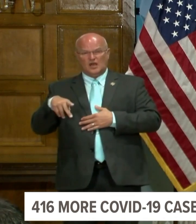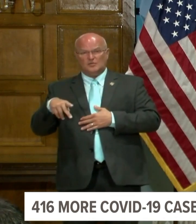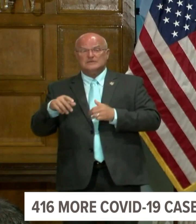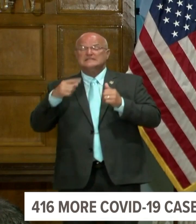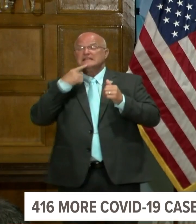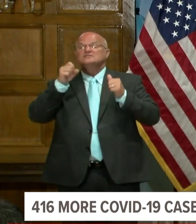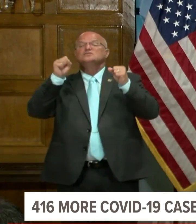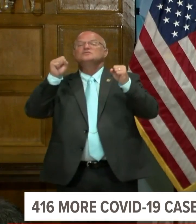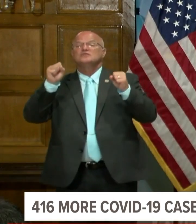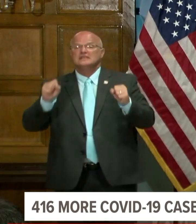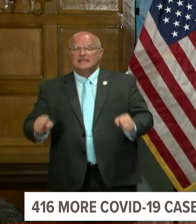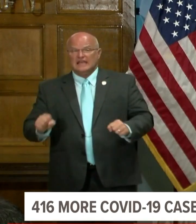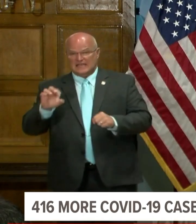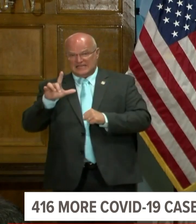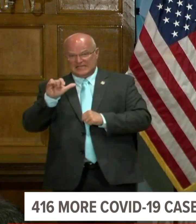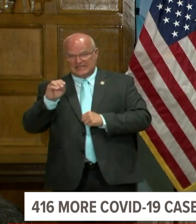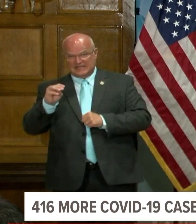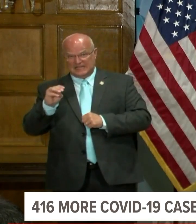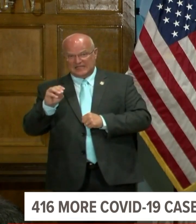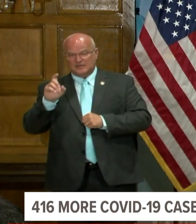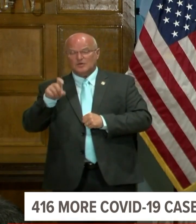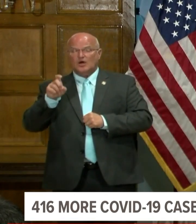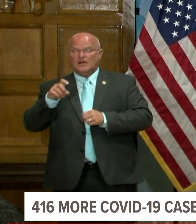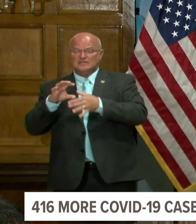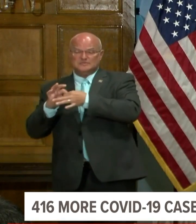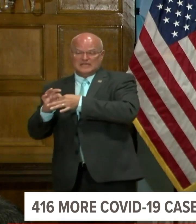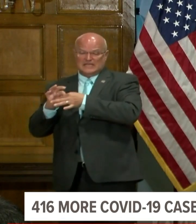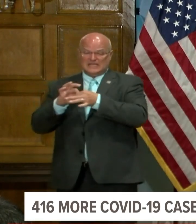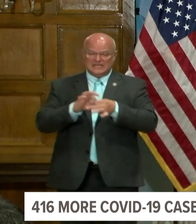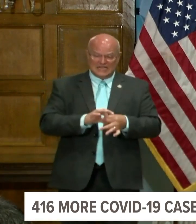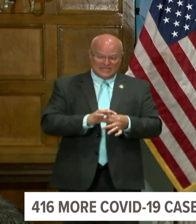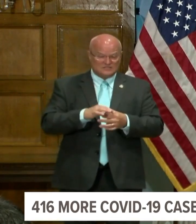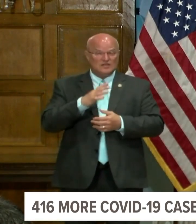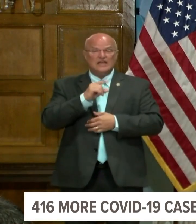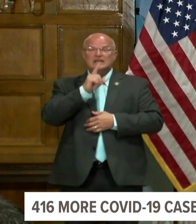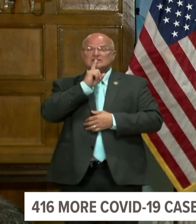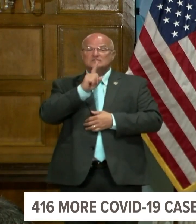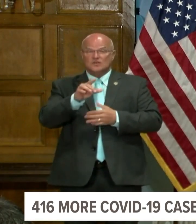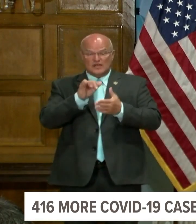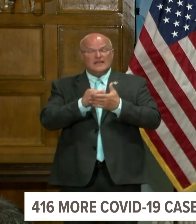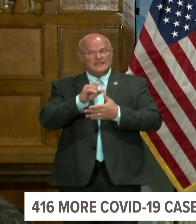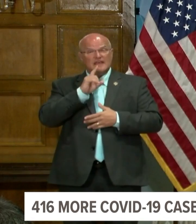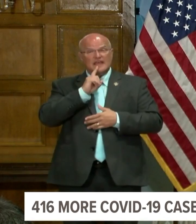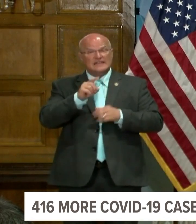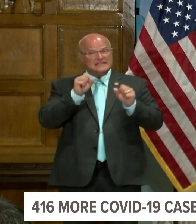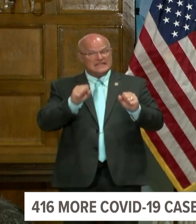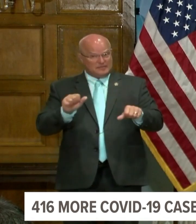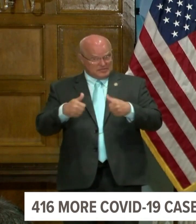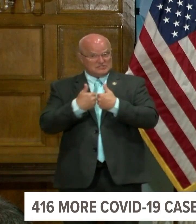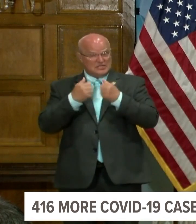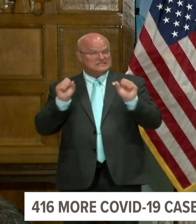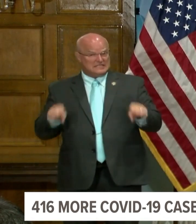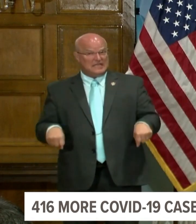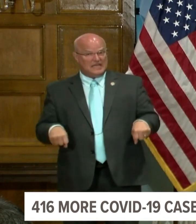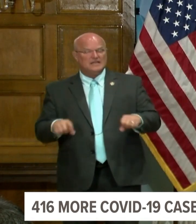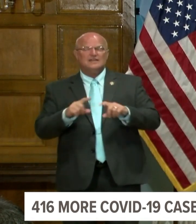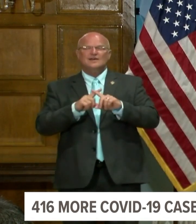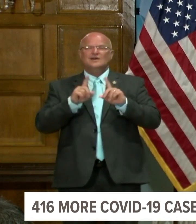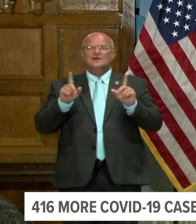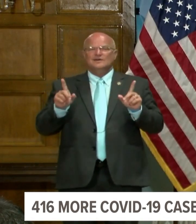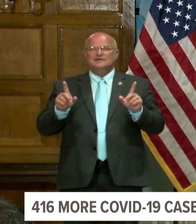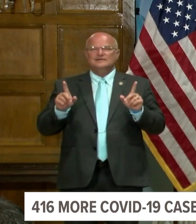make a claim. There always has to be a causal connection, and certainly that can be a challenge.